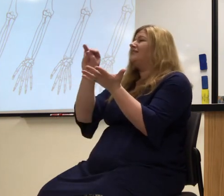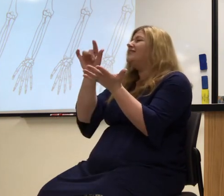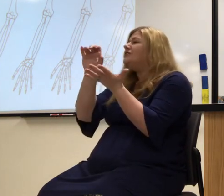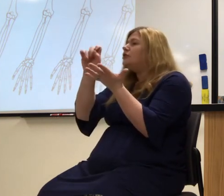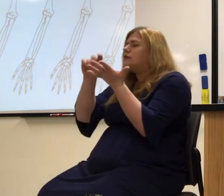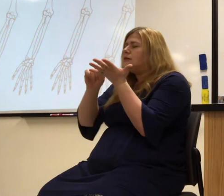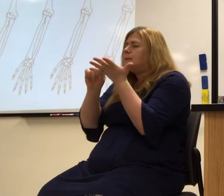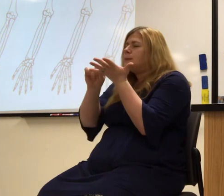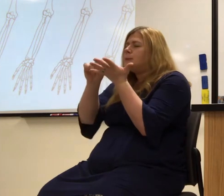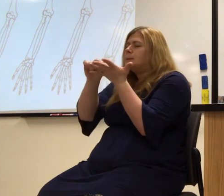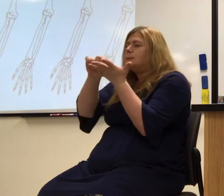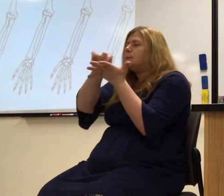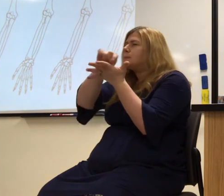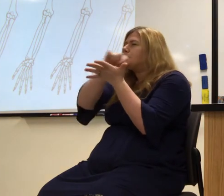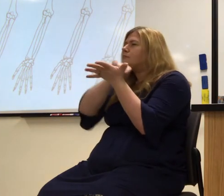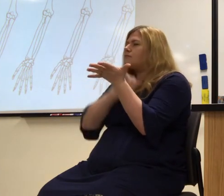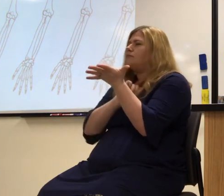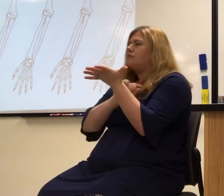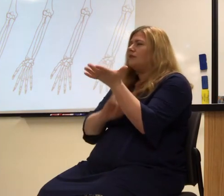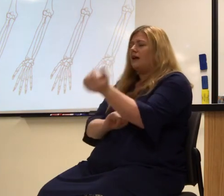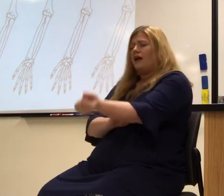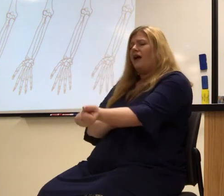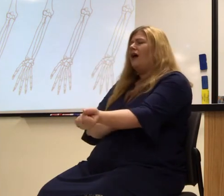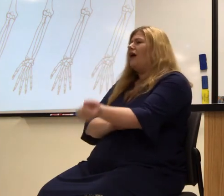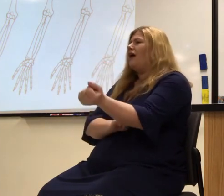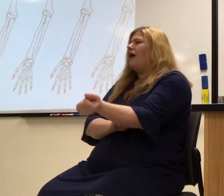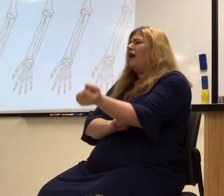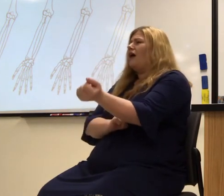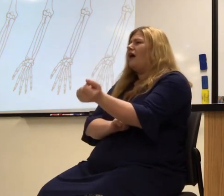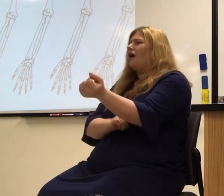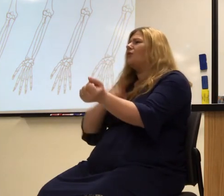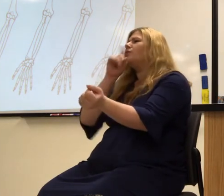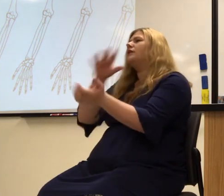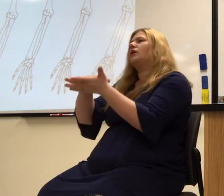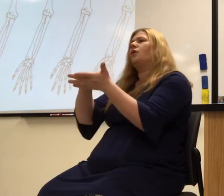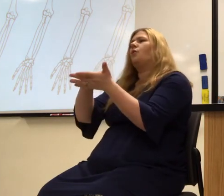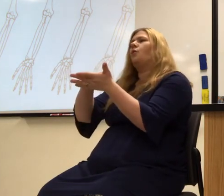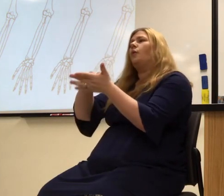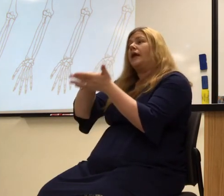They can flex the elbow, but very weakly.